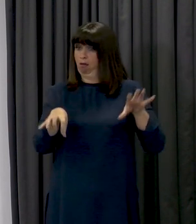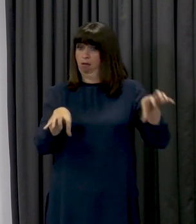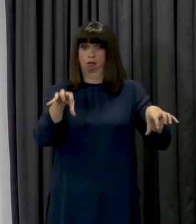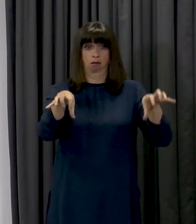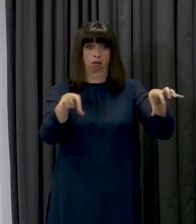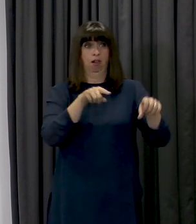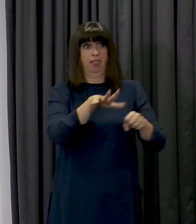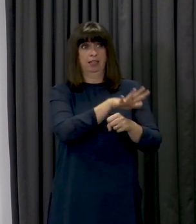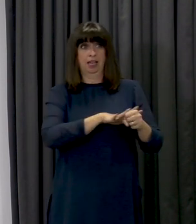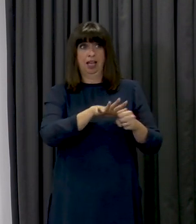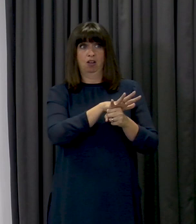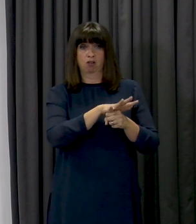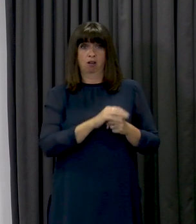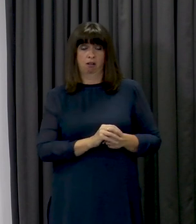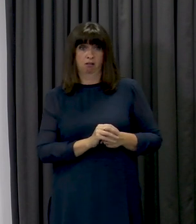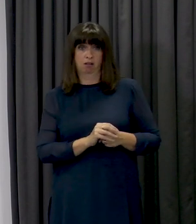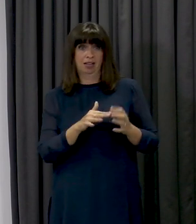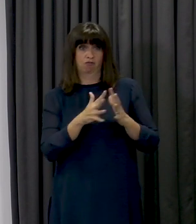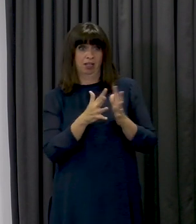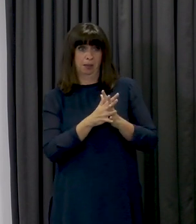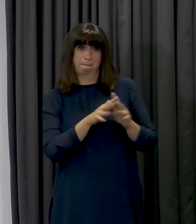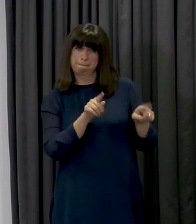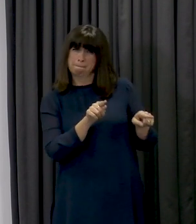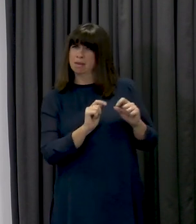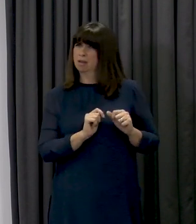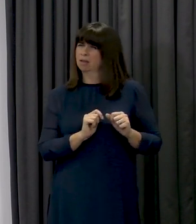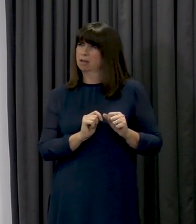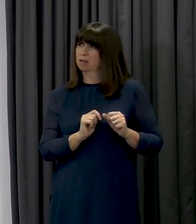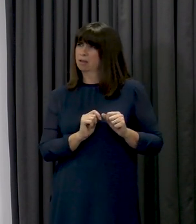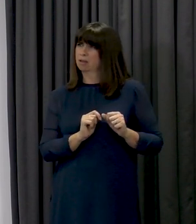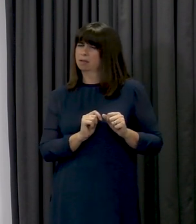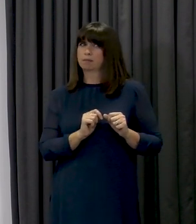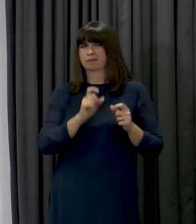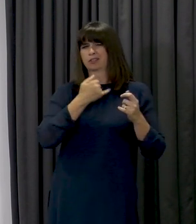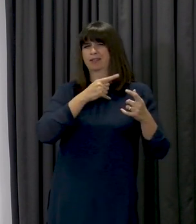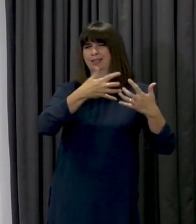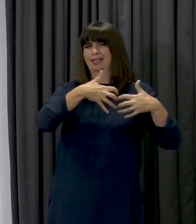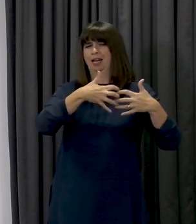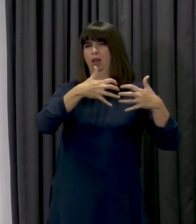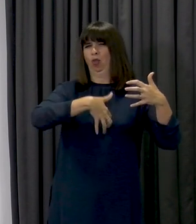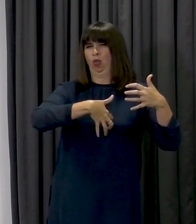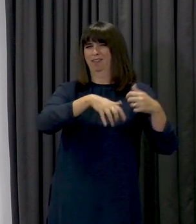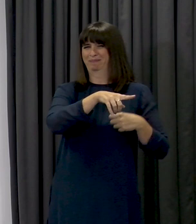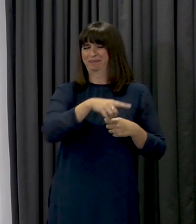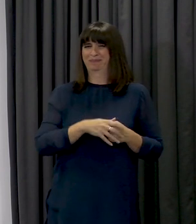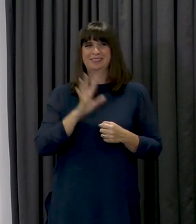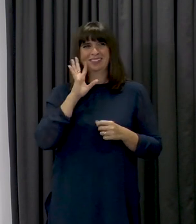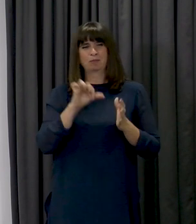two areas, which will be able to reopen. Is there not a risk that you're going to make the local situation far